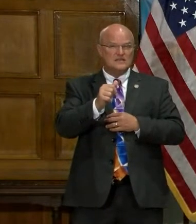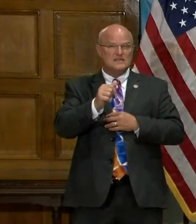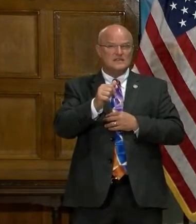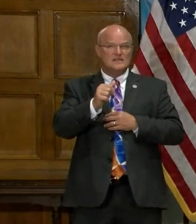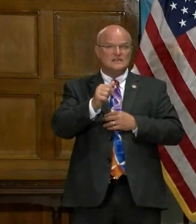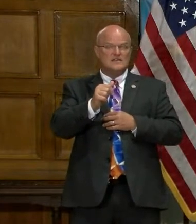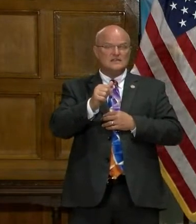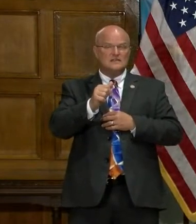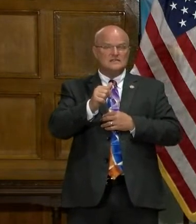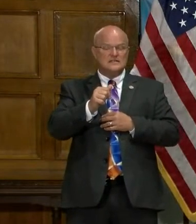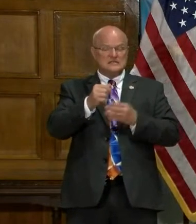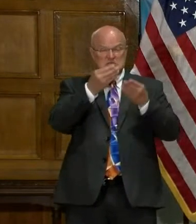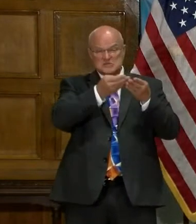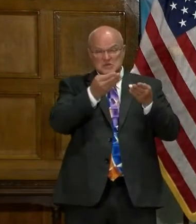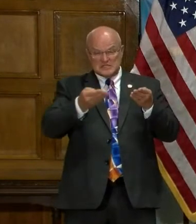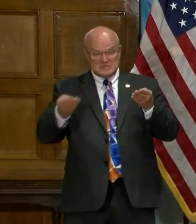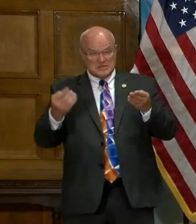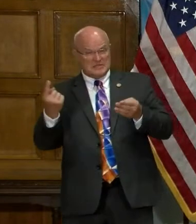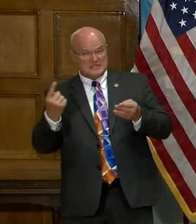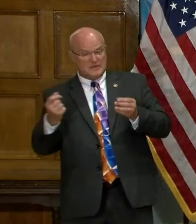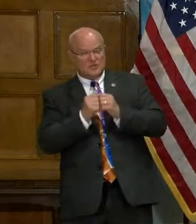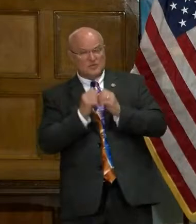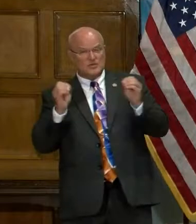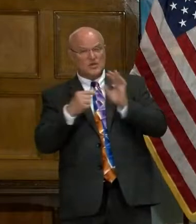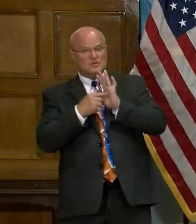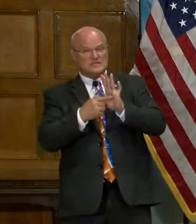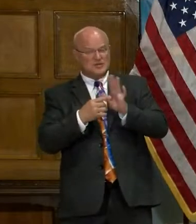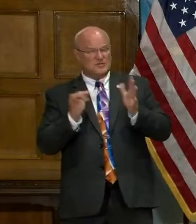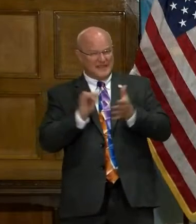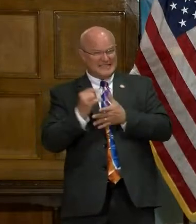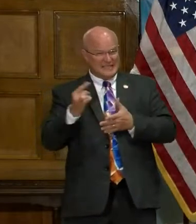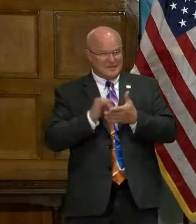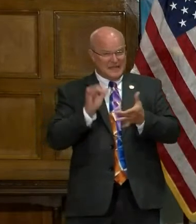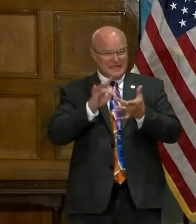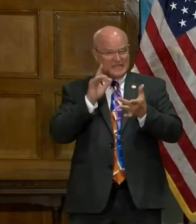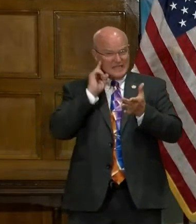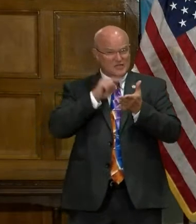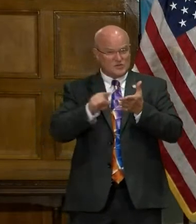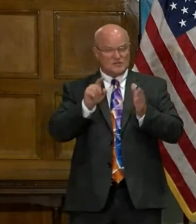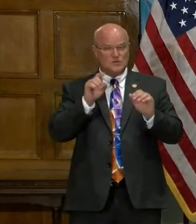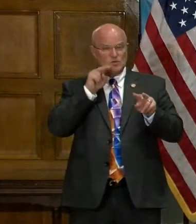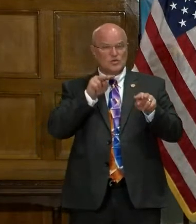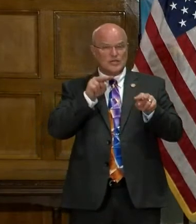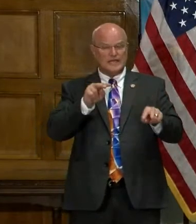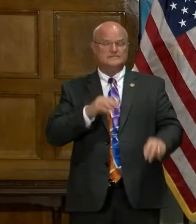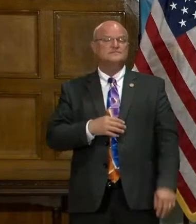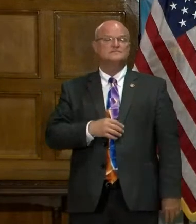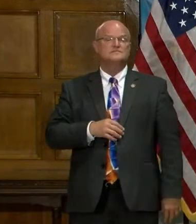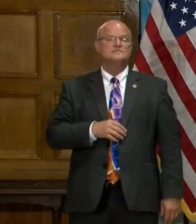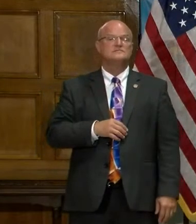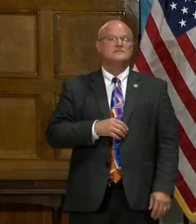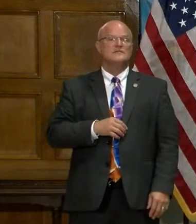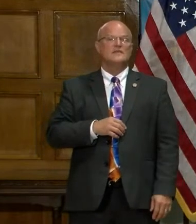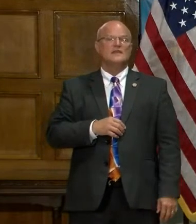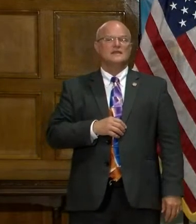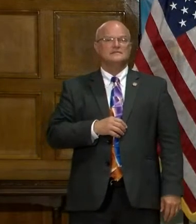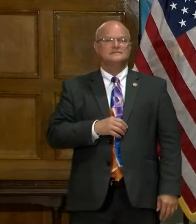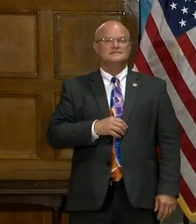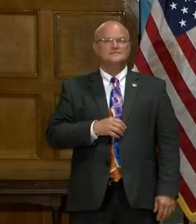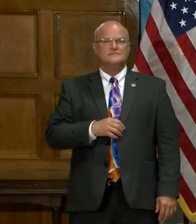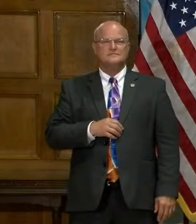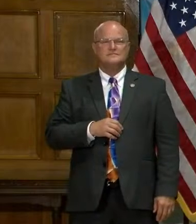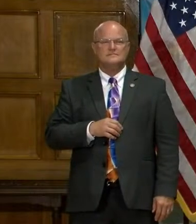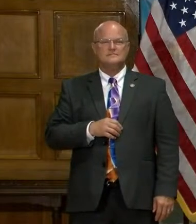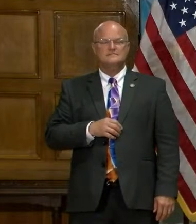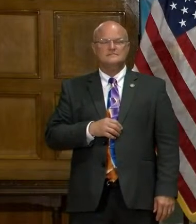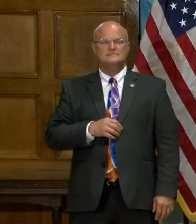if disease has been transmitted by someone with no symptoms? Is that something a contact tracer can figure